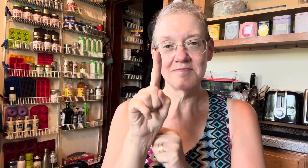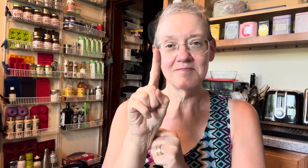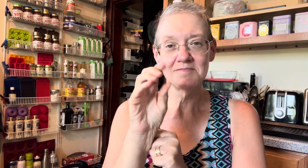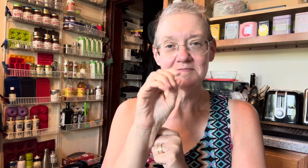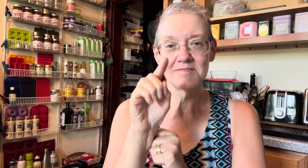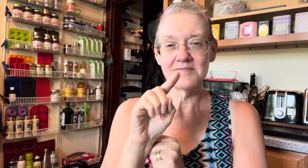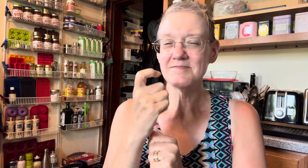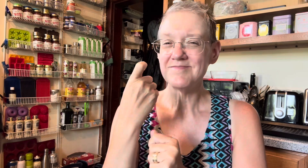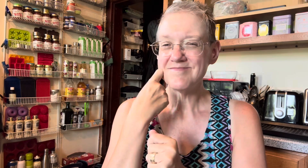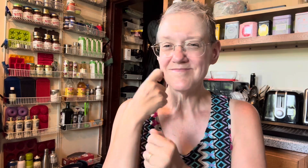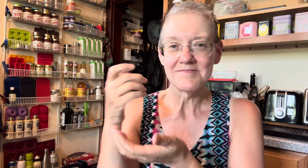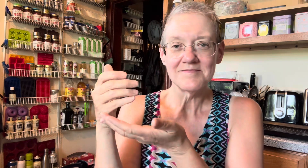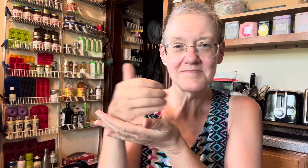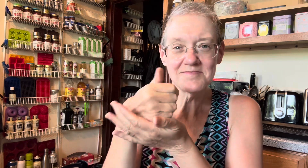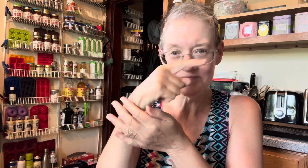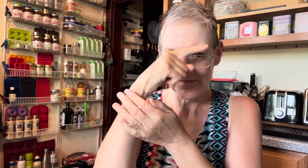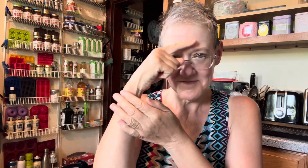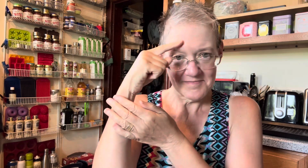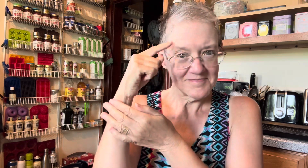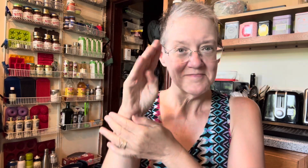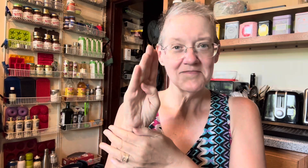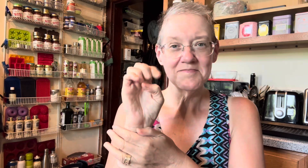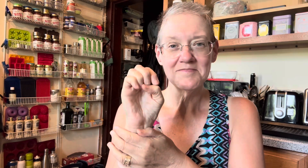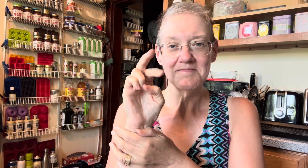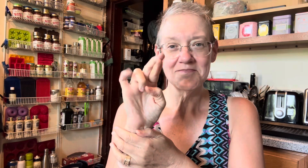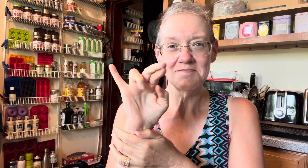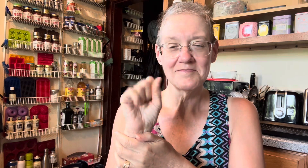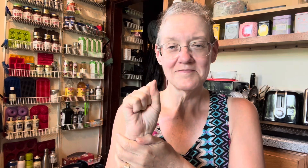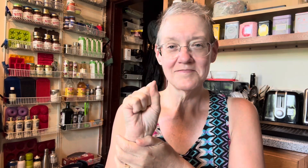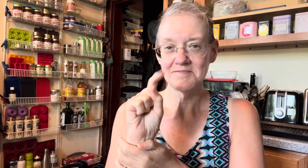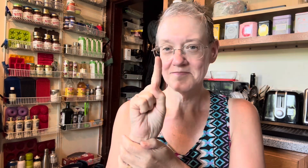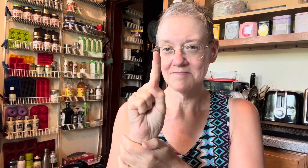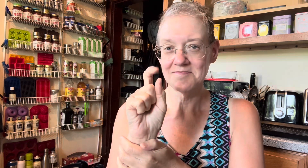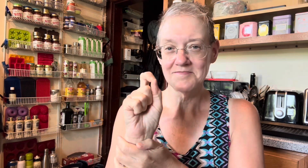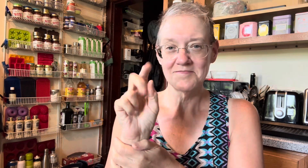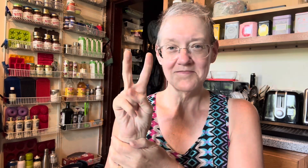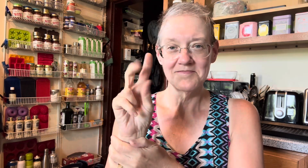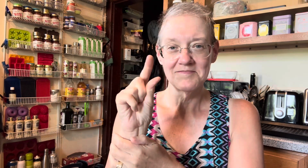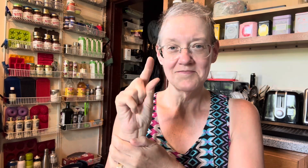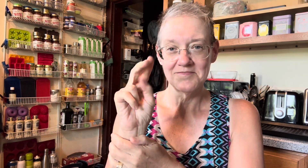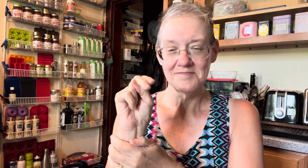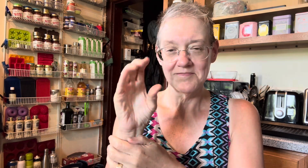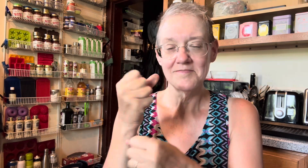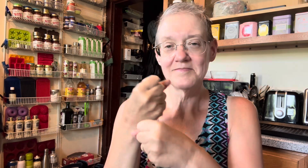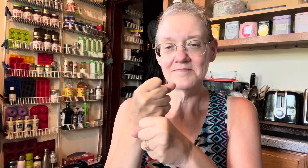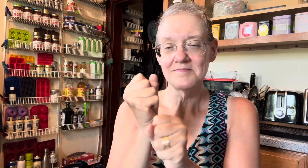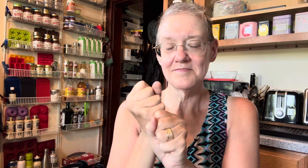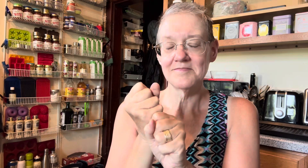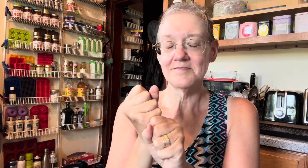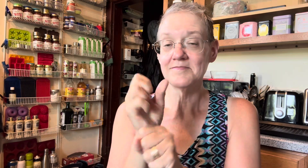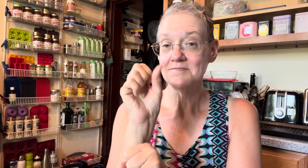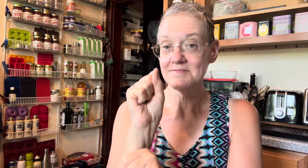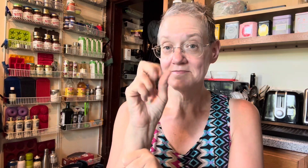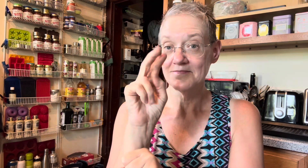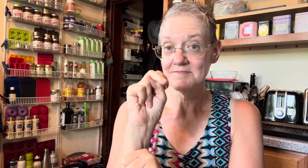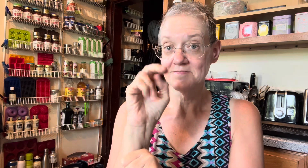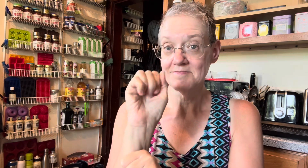And then I added in 1 ounce of freshly harvested blackberries, 1.2 grams of net carbs, making my morning